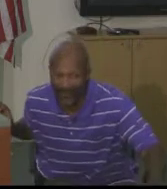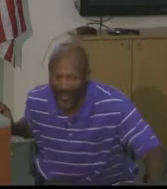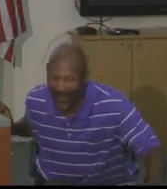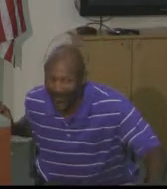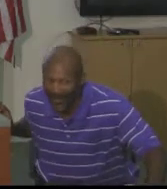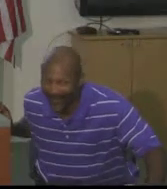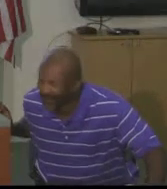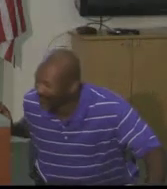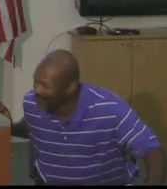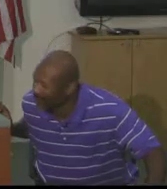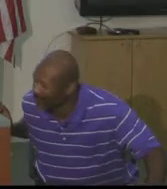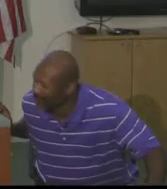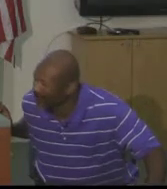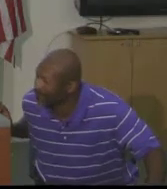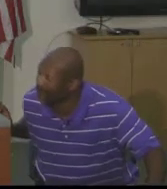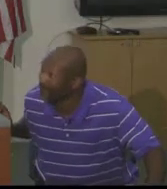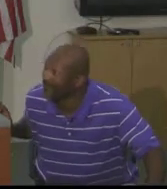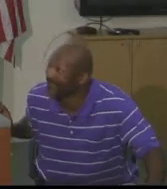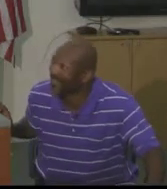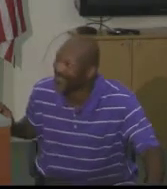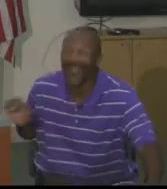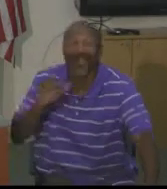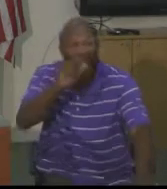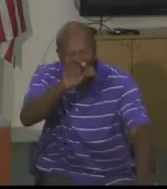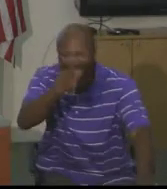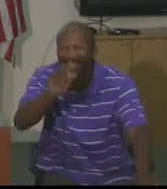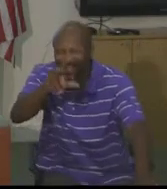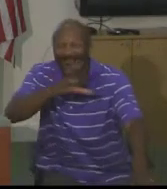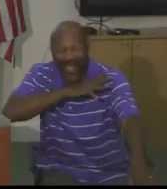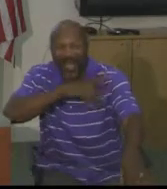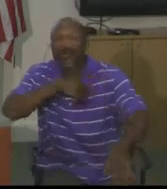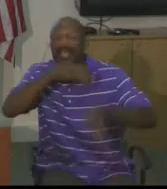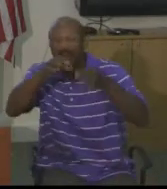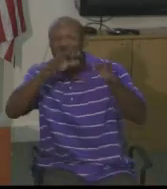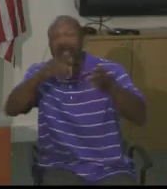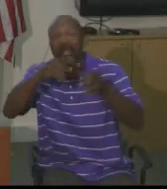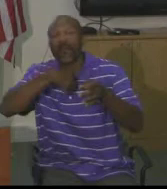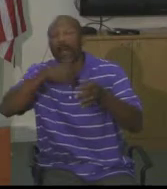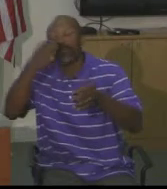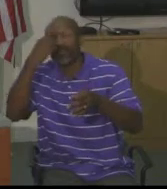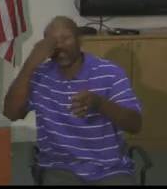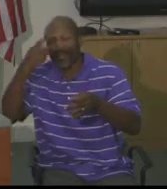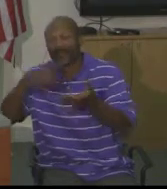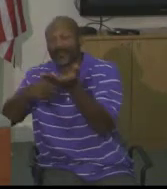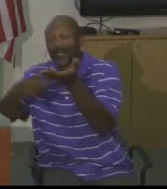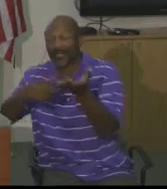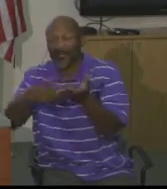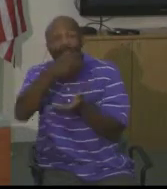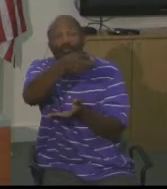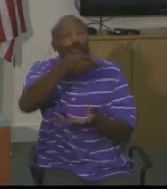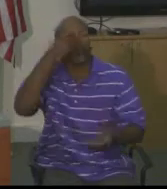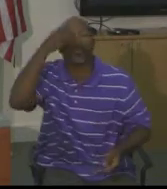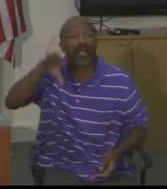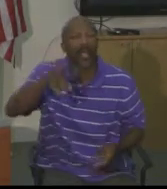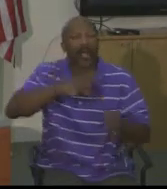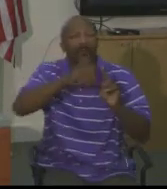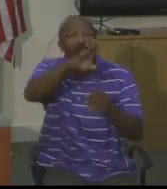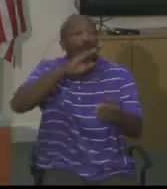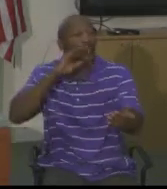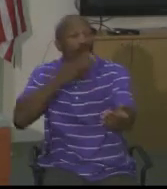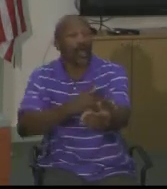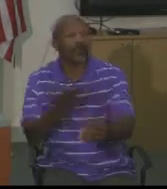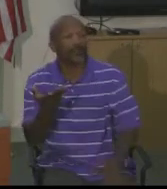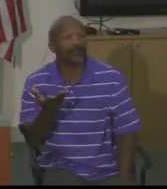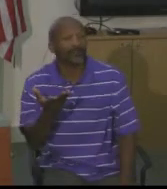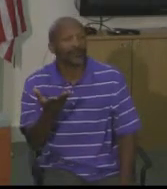I don't care. I don't even use it. Okay, so let me just finish my analogy. You might not care, but your daughters might find it